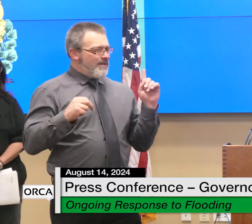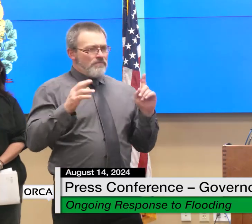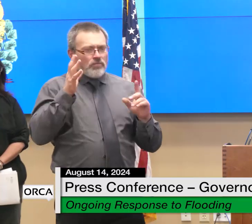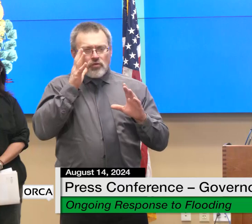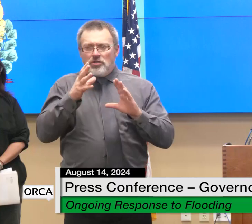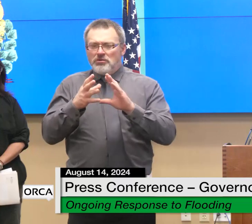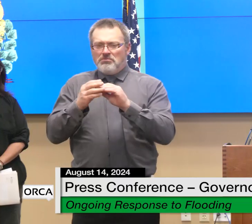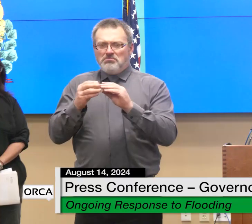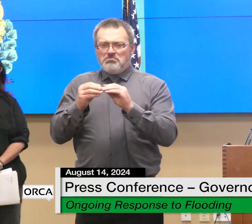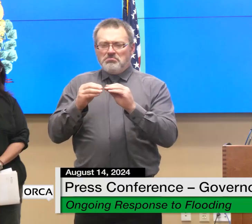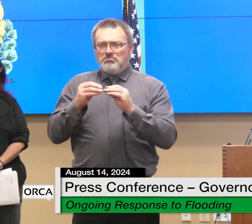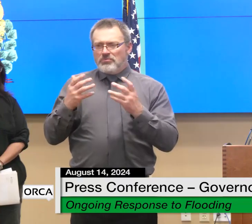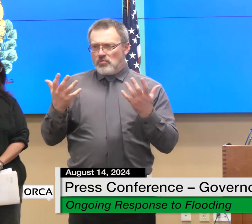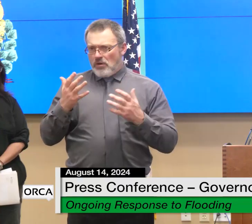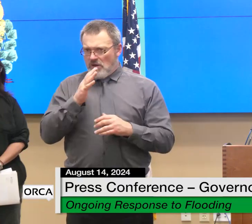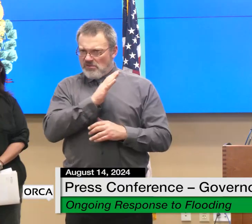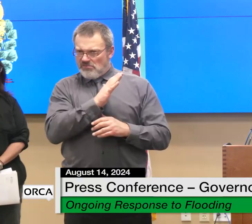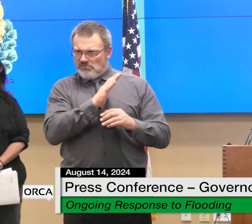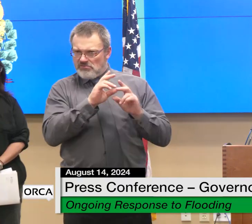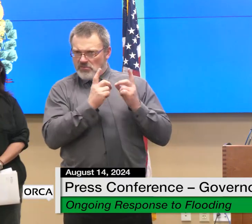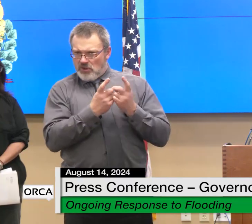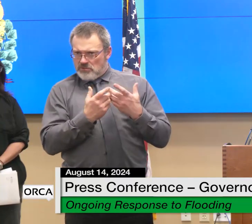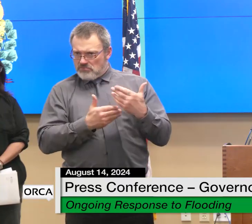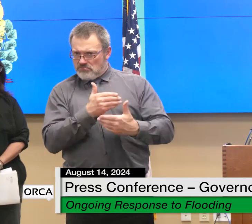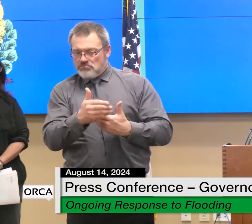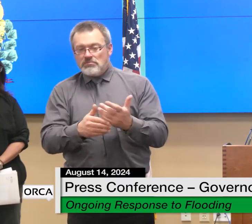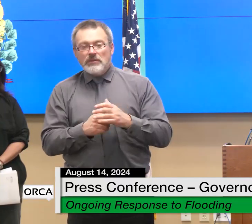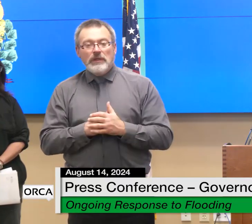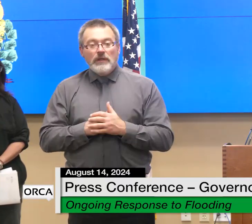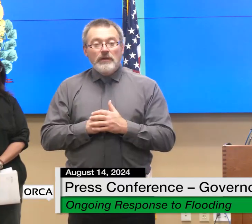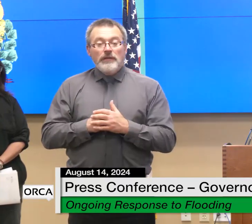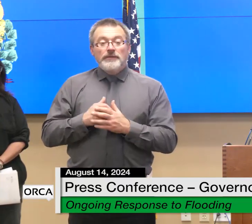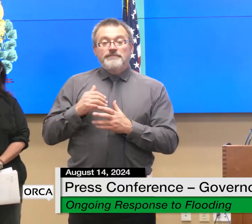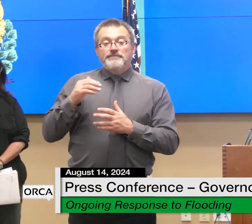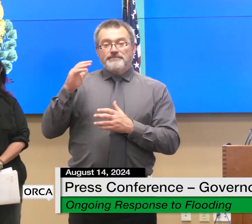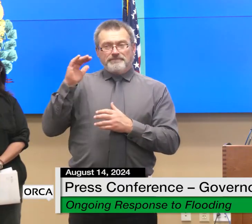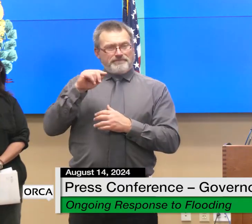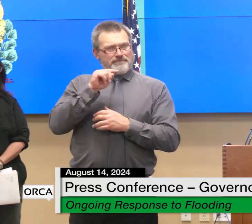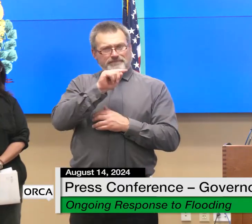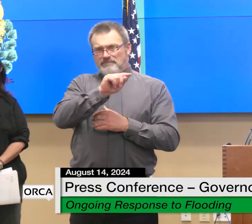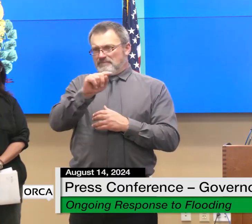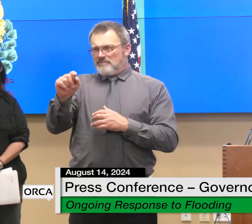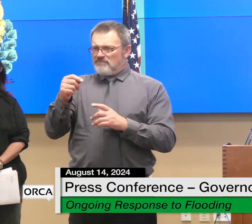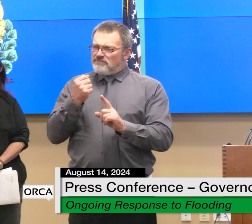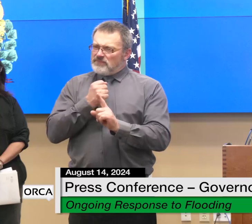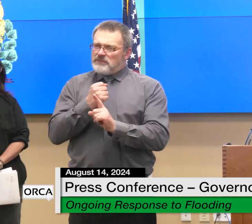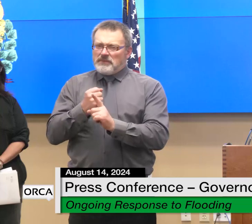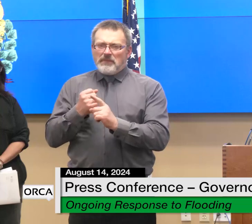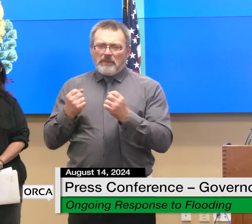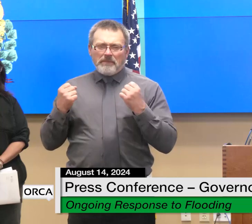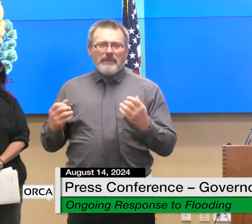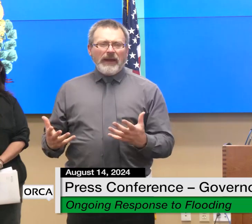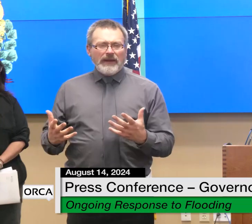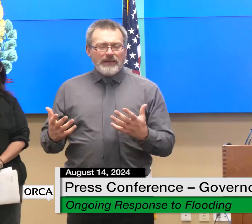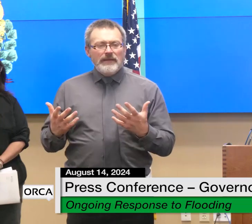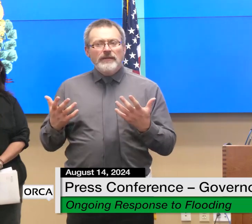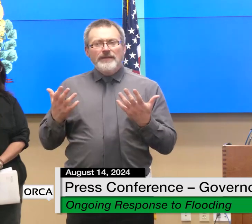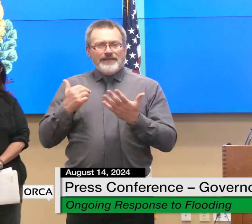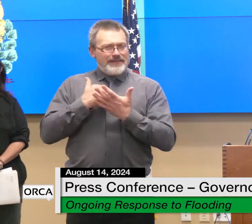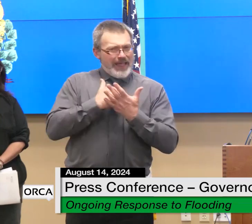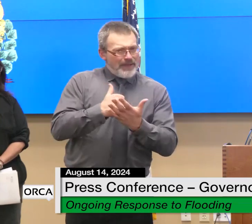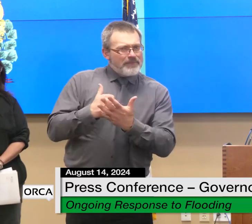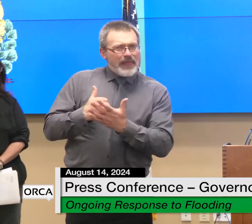know many who were impacted and those helping out in the areas that were are starting to feel a sense of